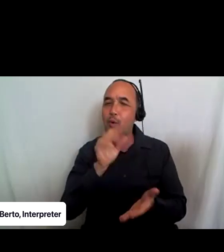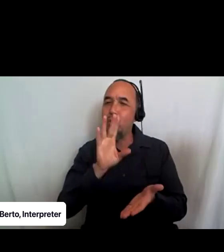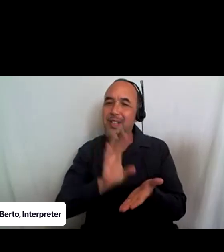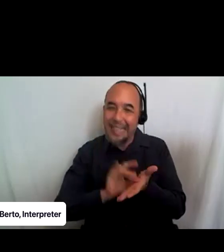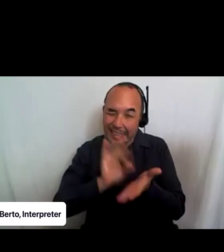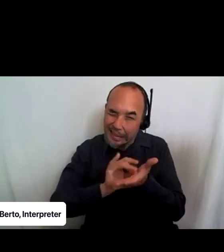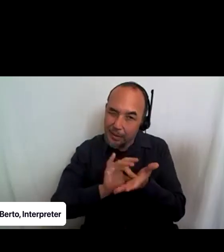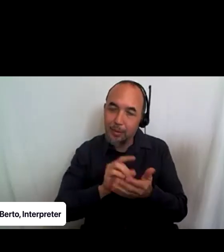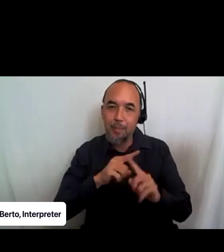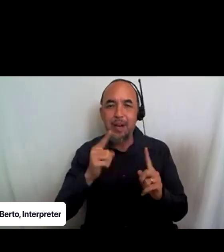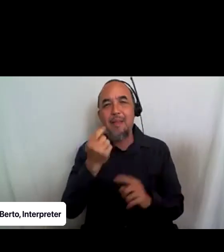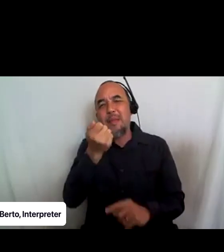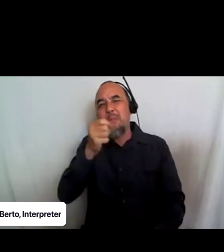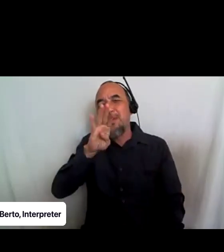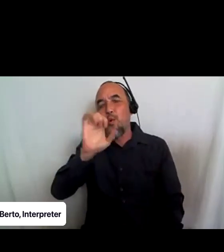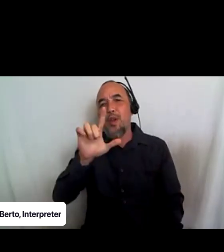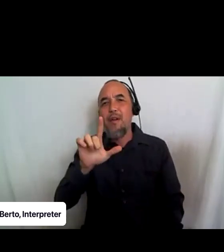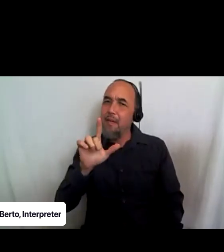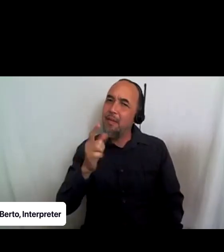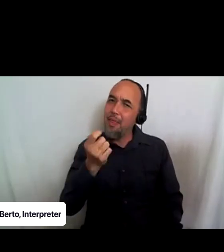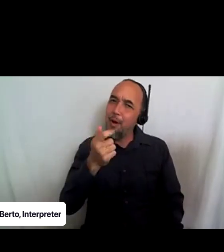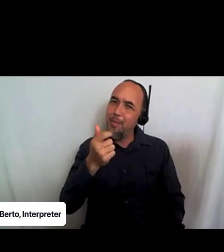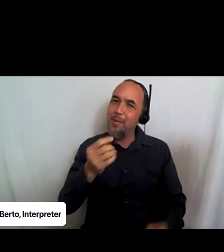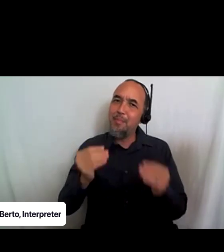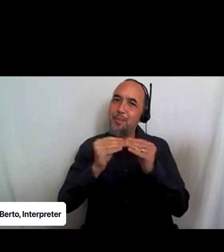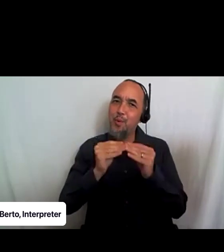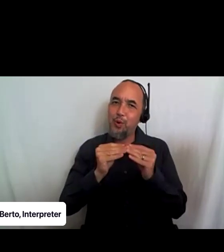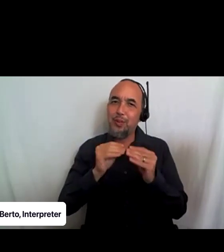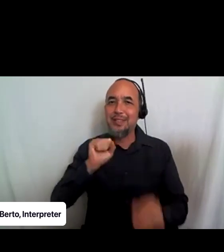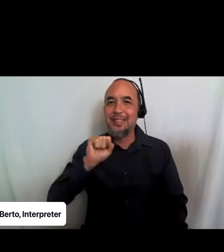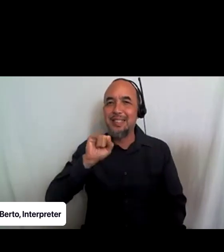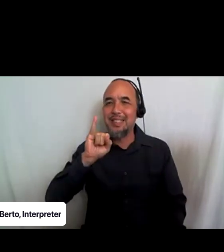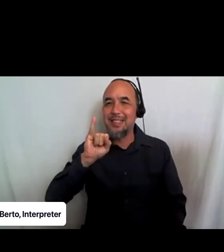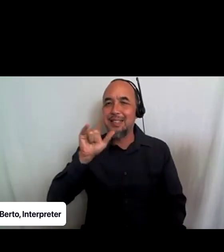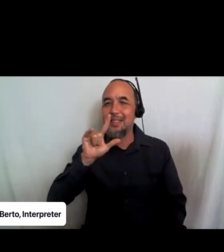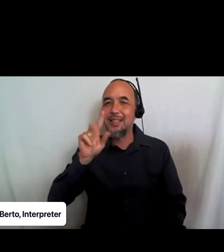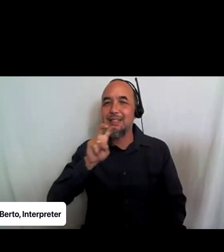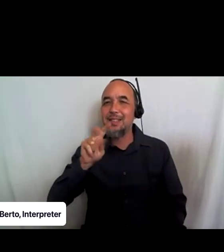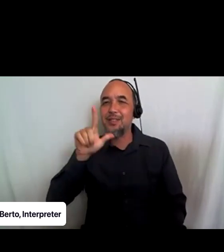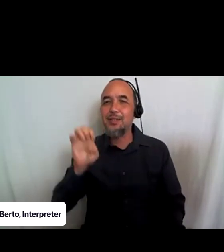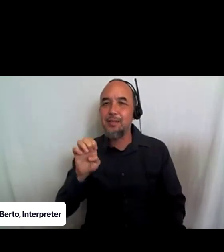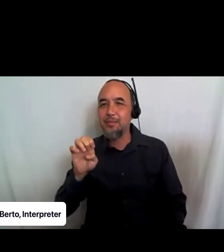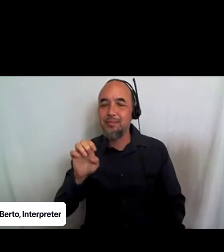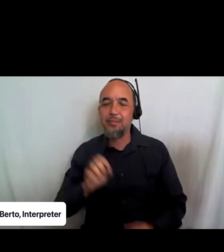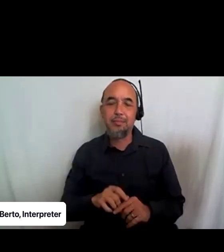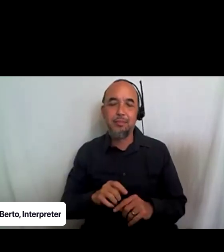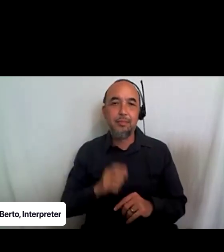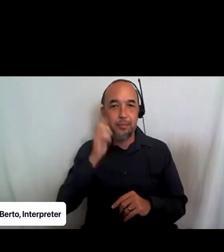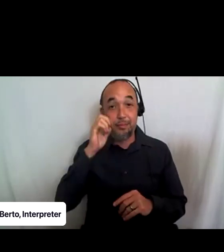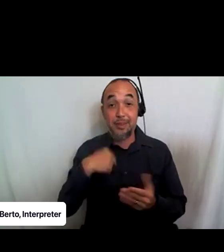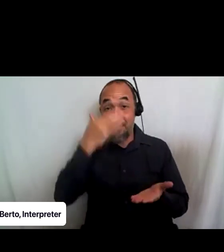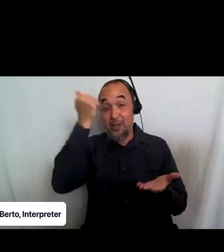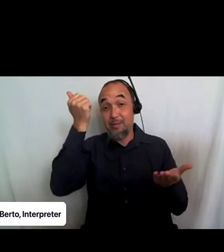just gives it that extra layer of, coating and sizzling. But it doesn't change the flavor or anything like that. So I forgot to do